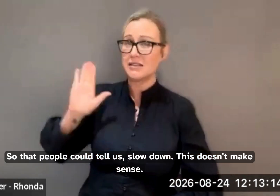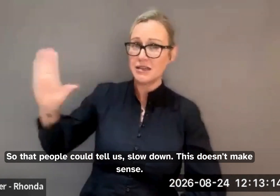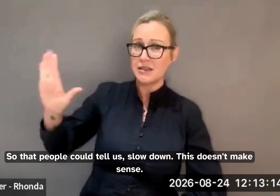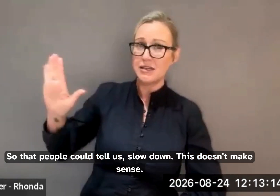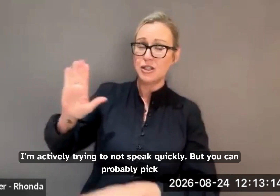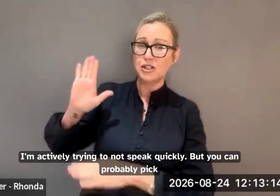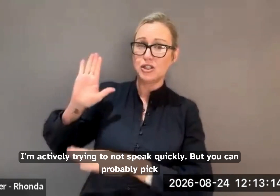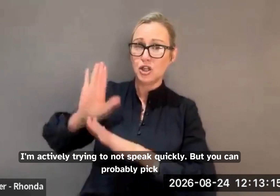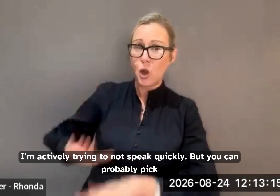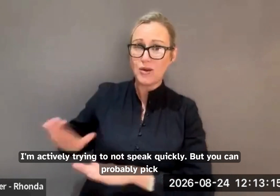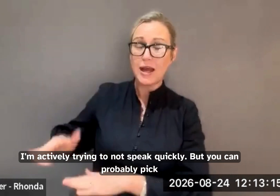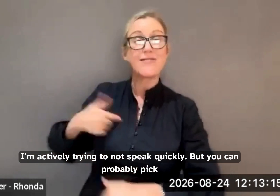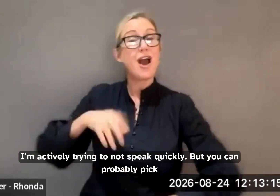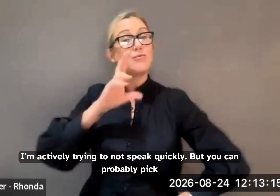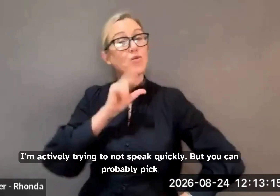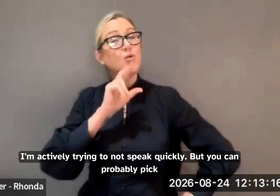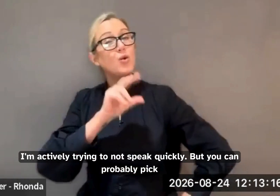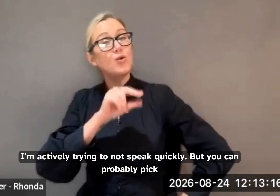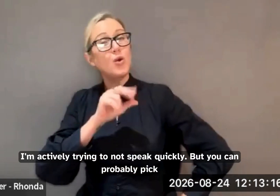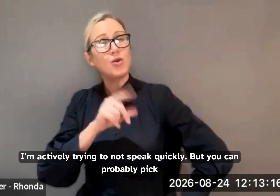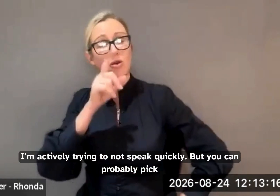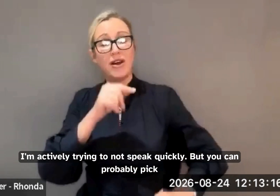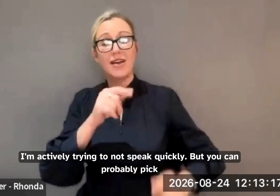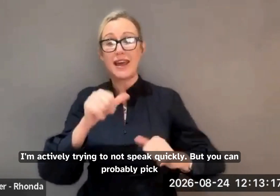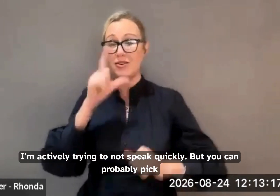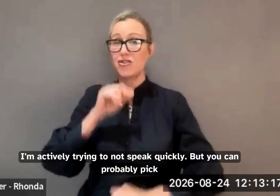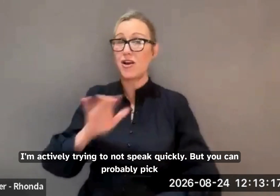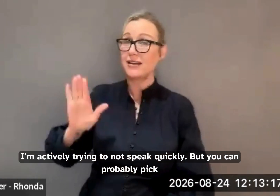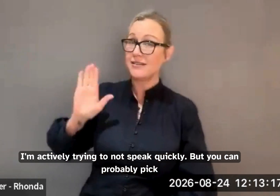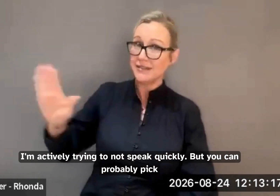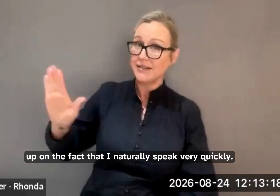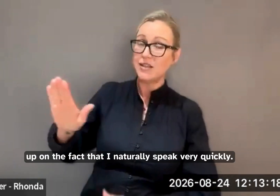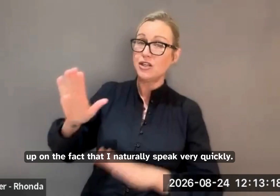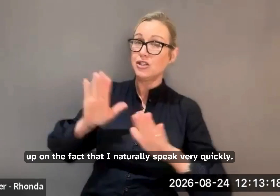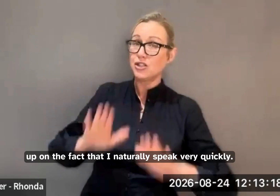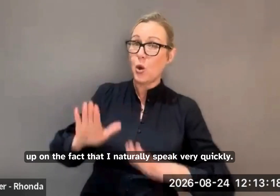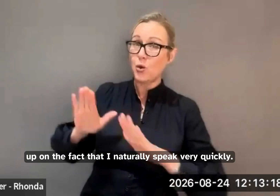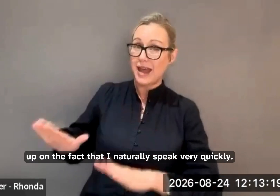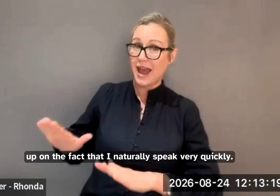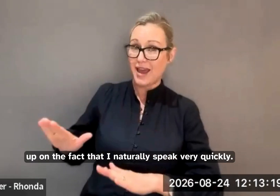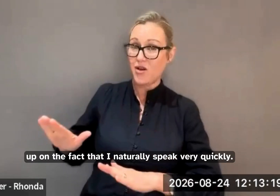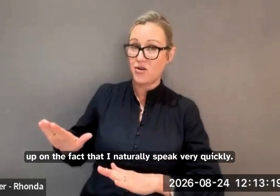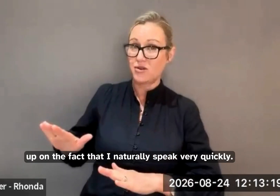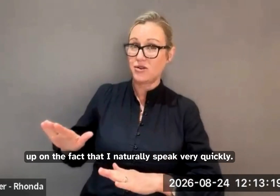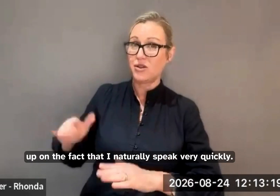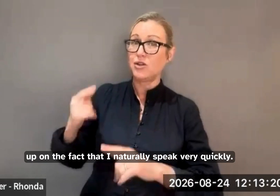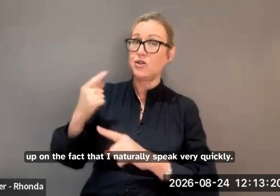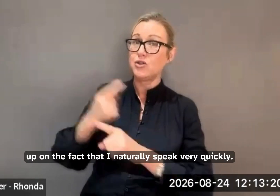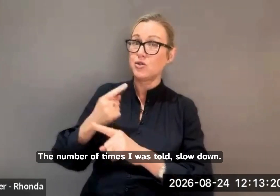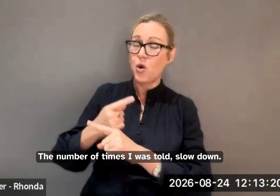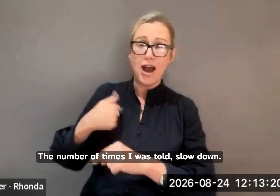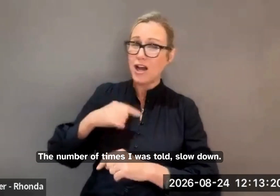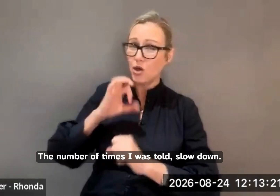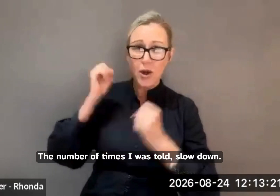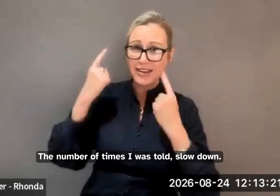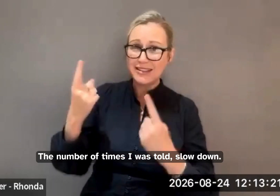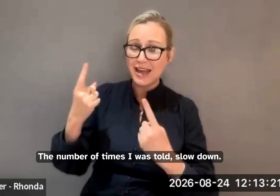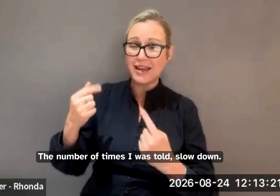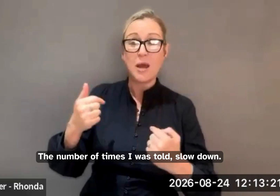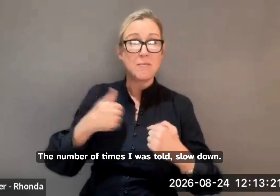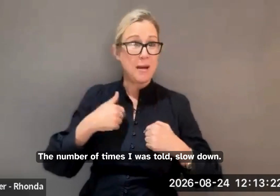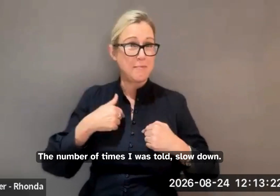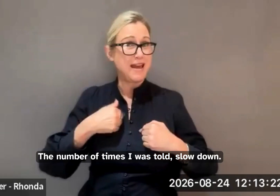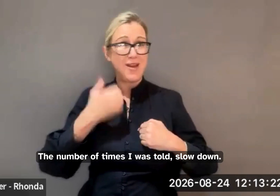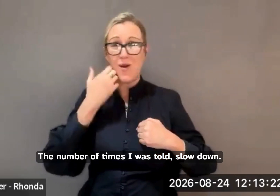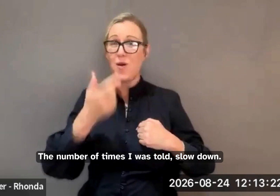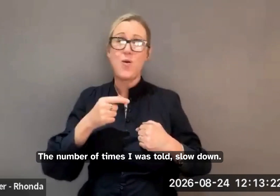sense. I'm actively trying to not speak quickly, but you can probably pick up on the fact that I naturally speak very quickly. The number of times